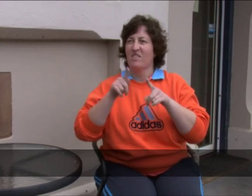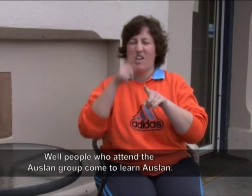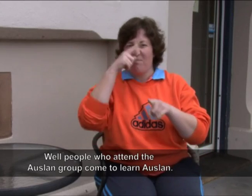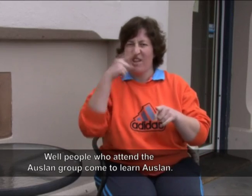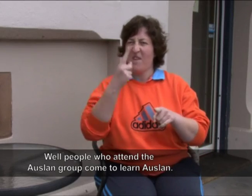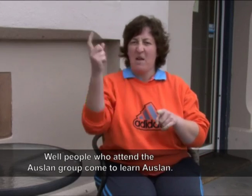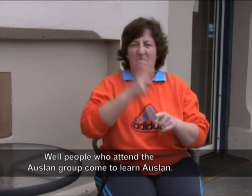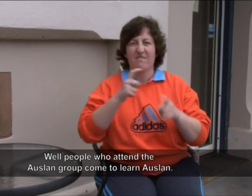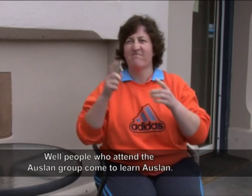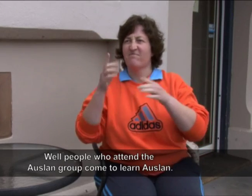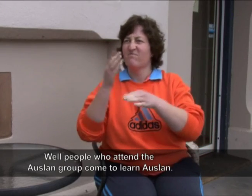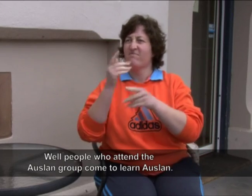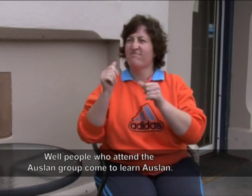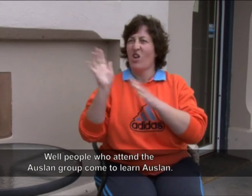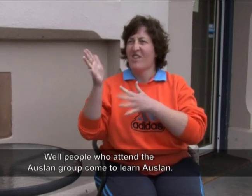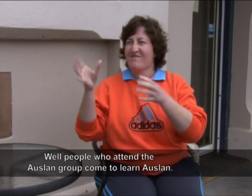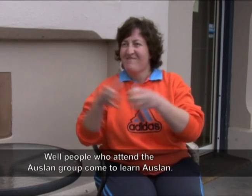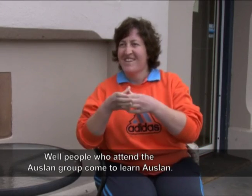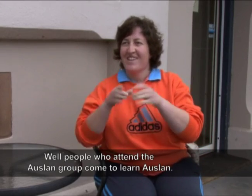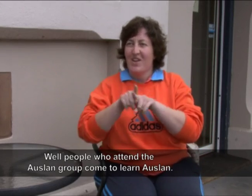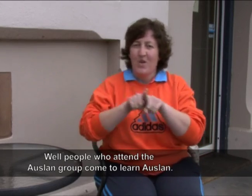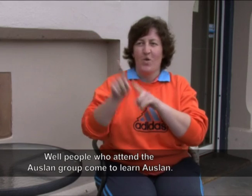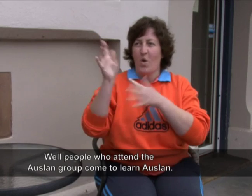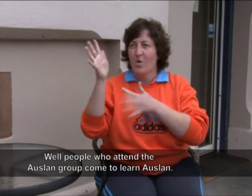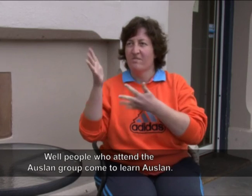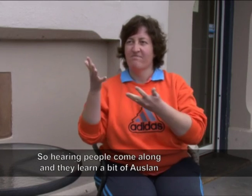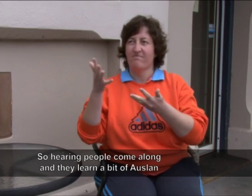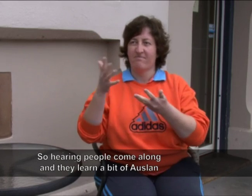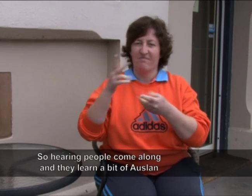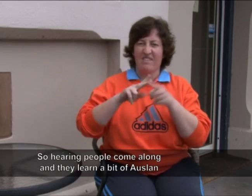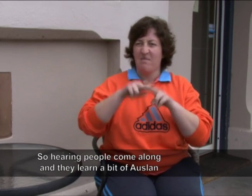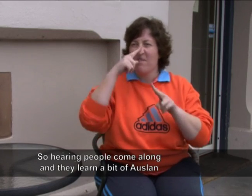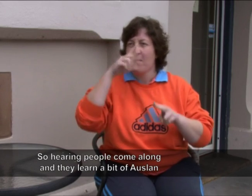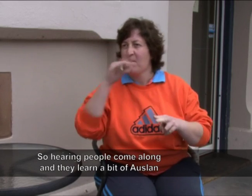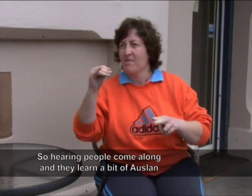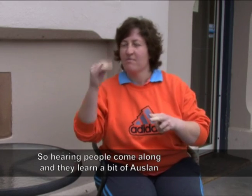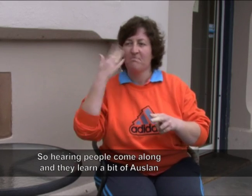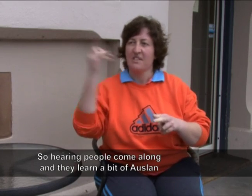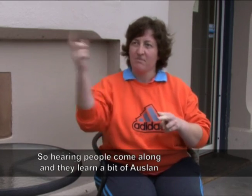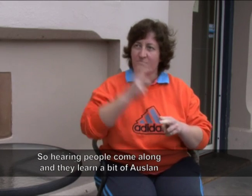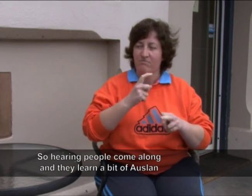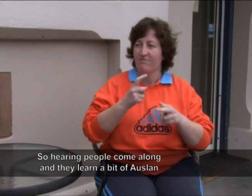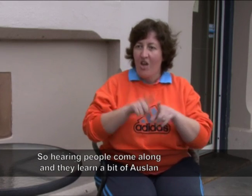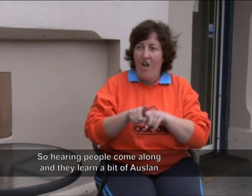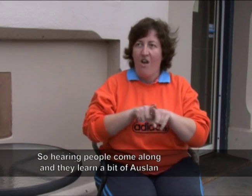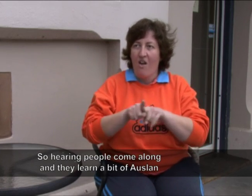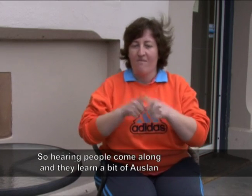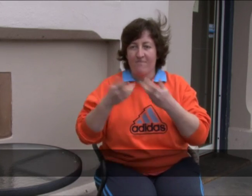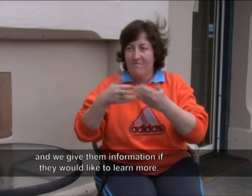Well, people who attend the Auslan group come to learn Auslan. So hearing people come along and they learn a bit of